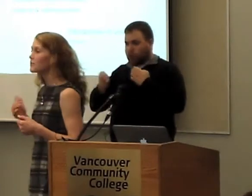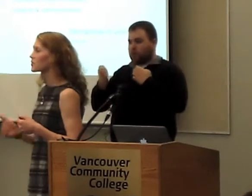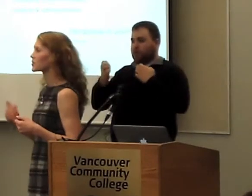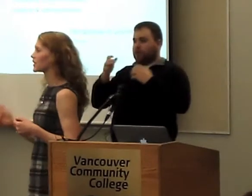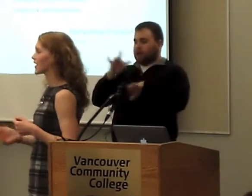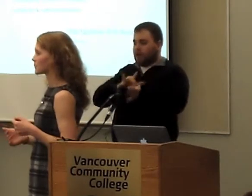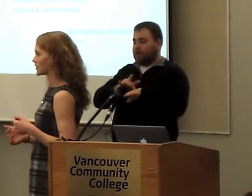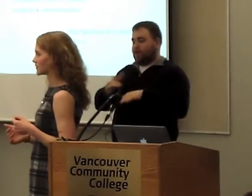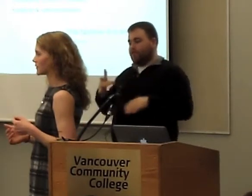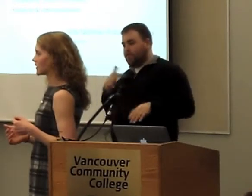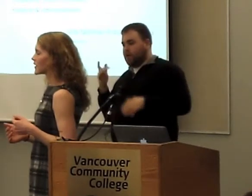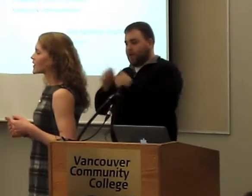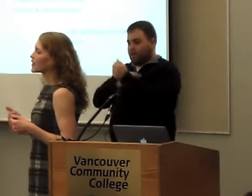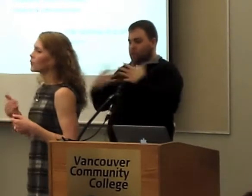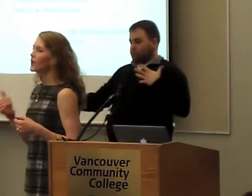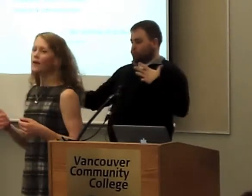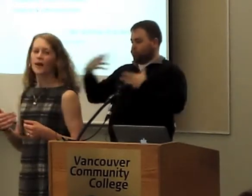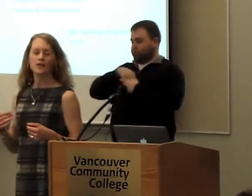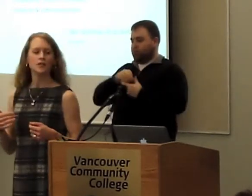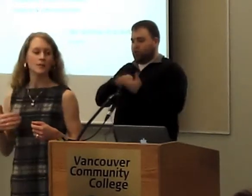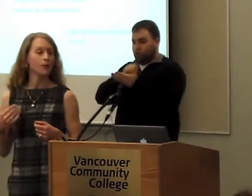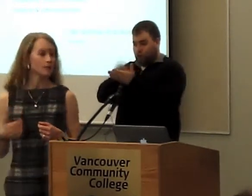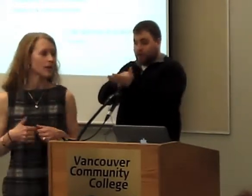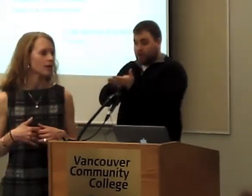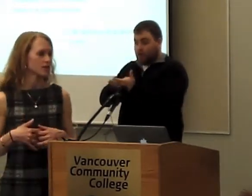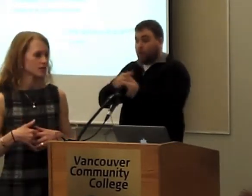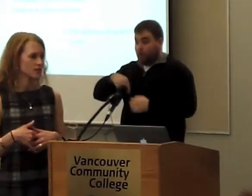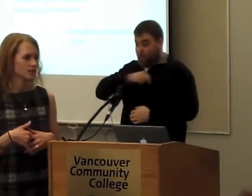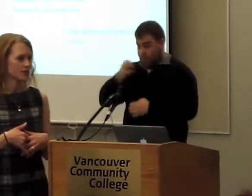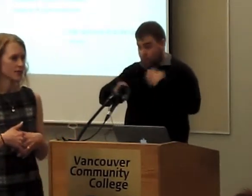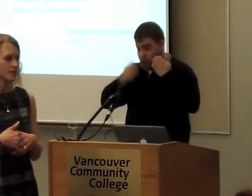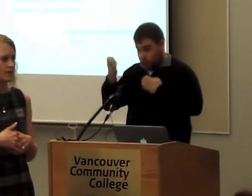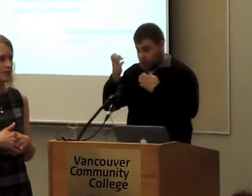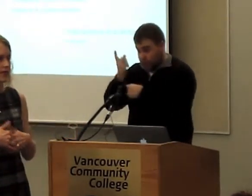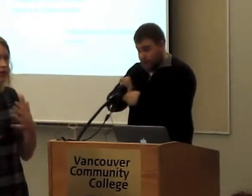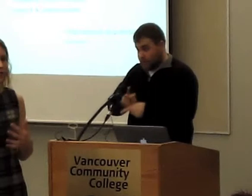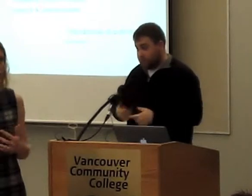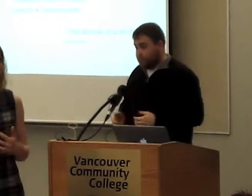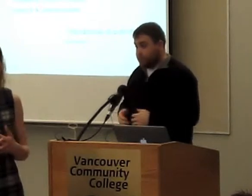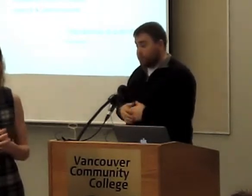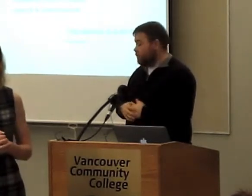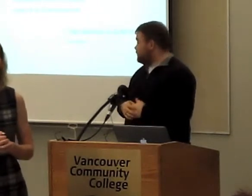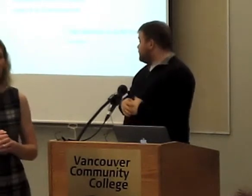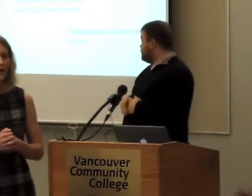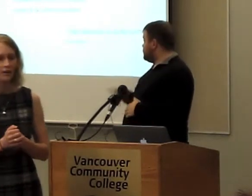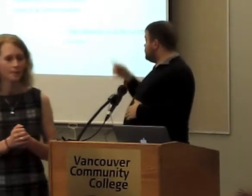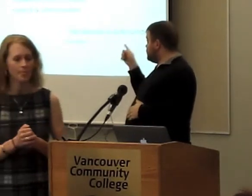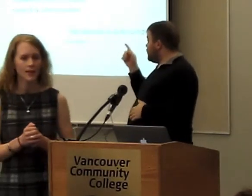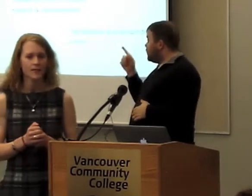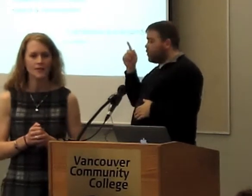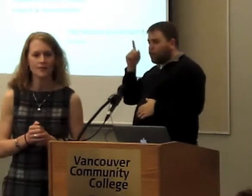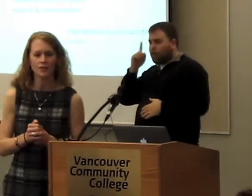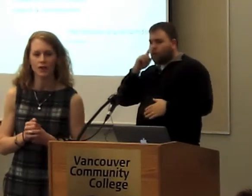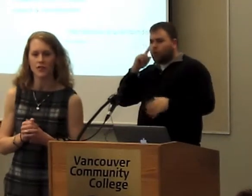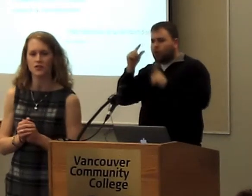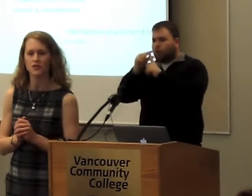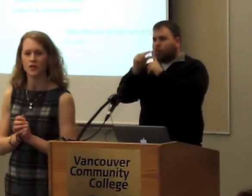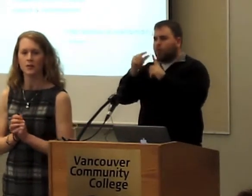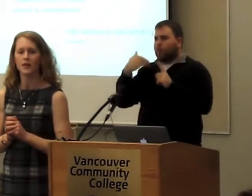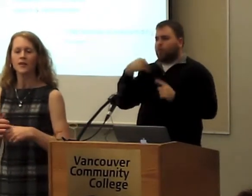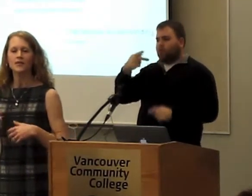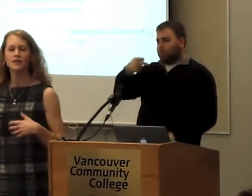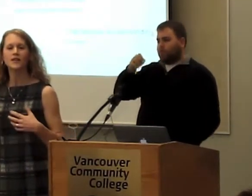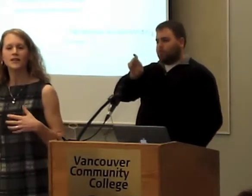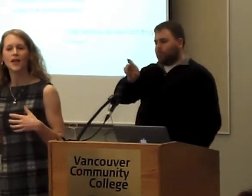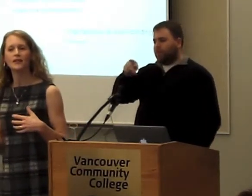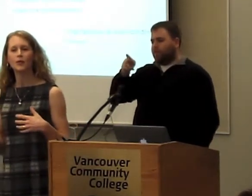we are an emotional animal. We are actually perfinkers. Have you heard the term perfinker? David Kresch's